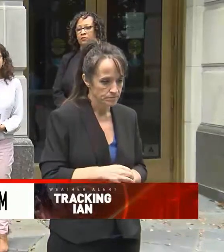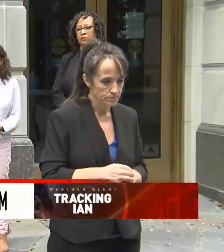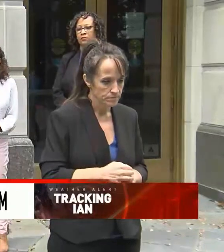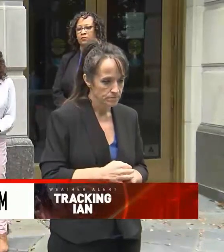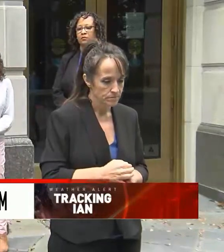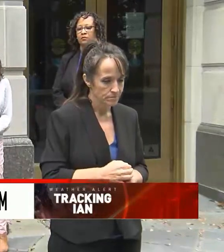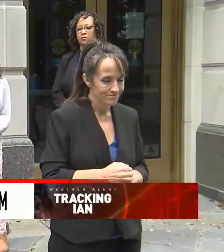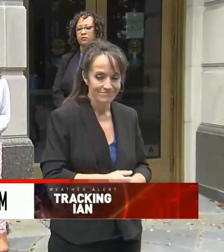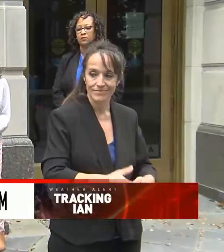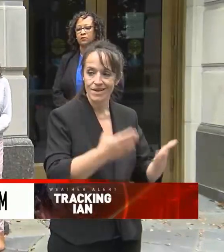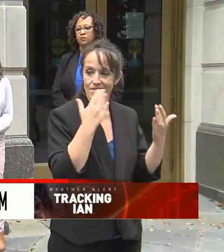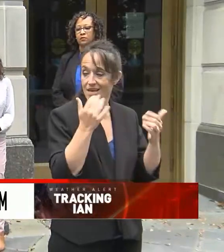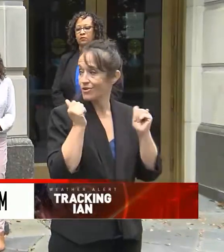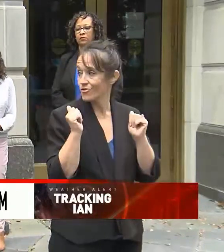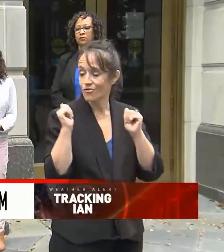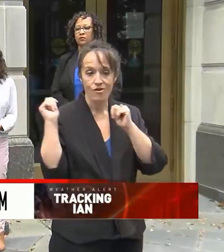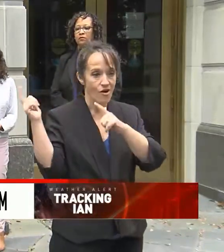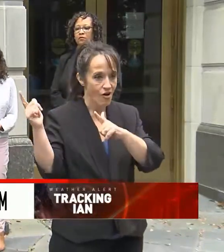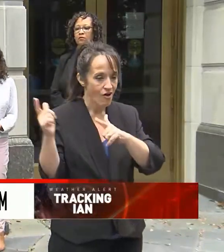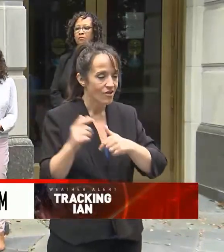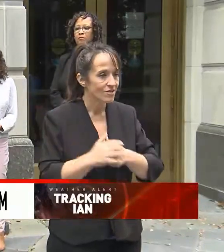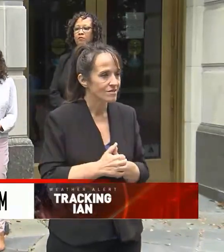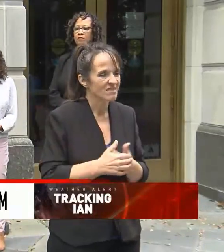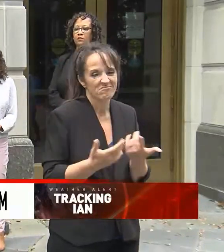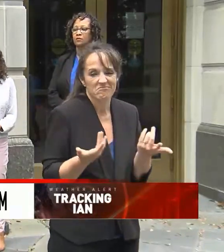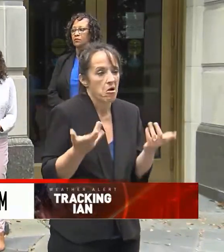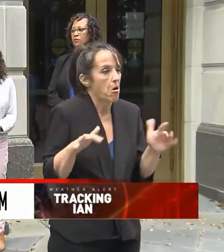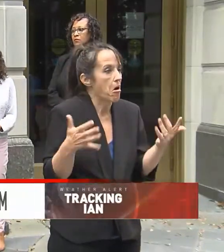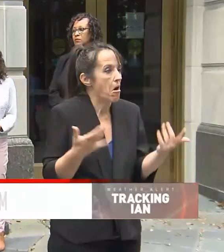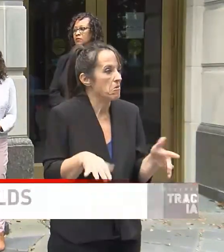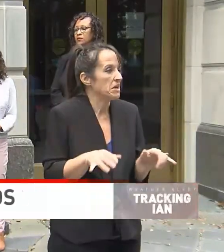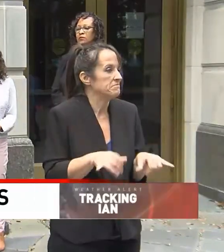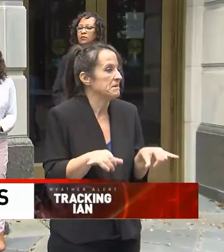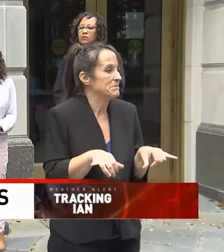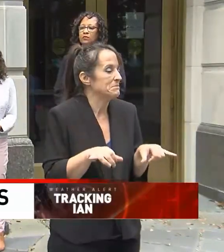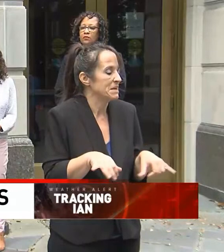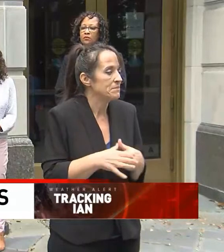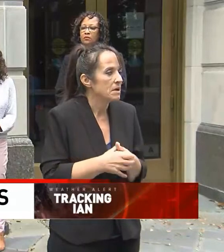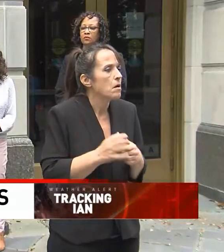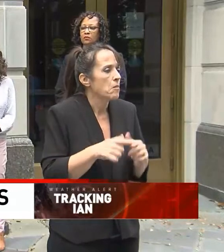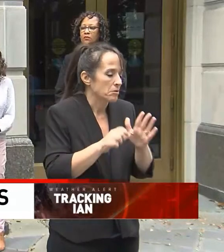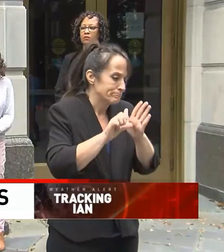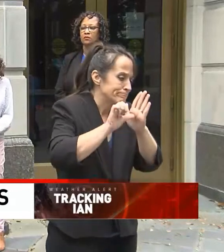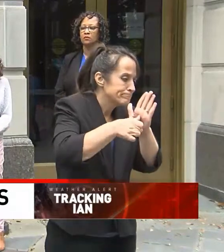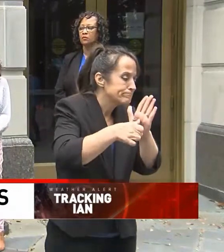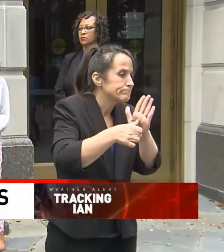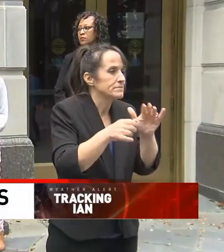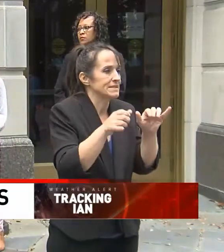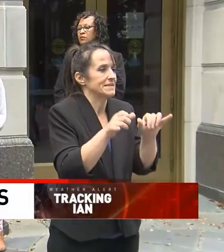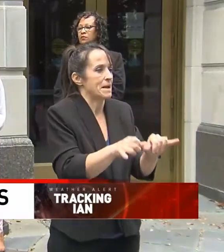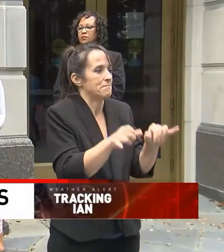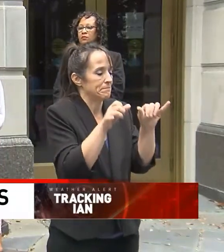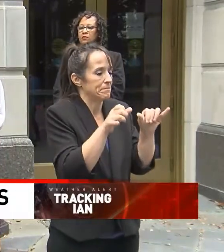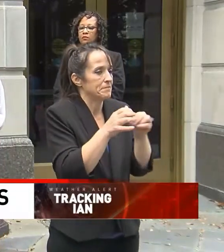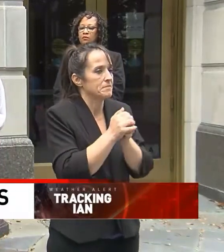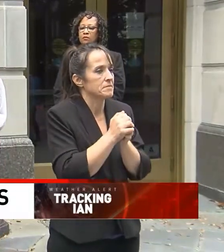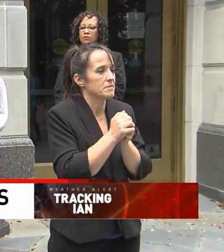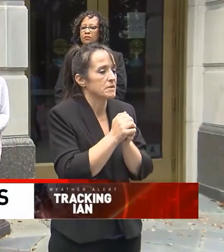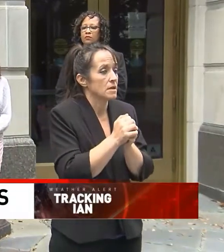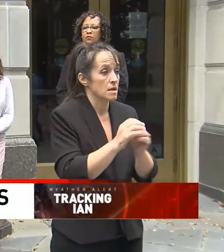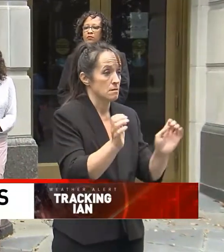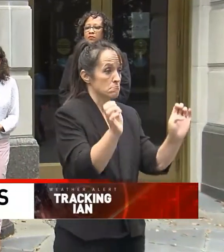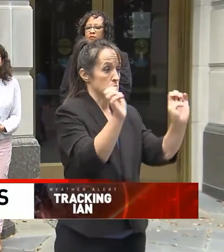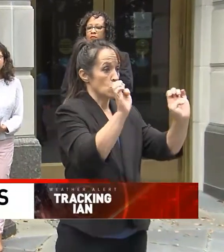I think the mayor and everybody has covered this adequately, but I'll just reinforce the message that's been provided already. Our